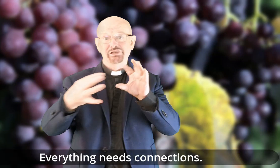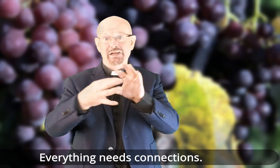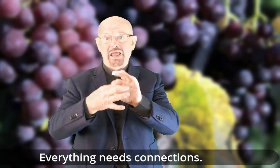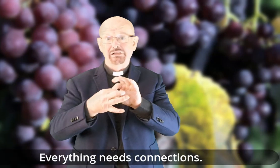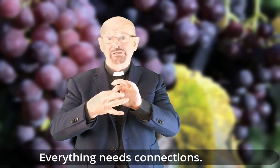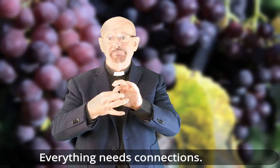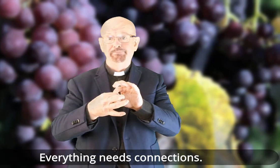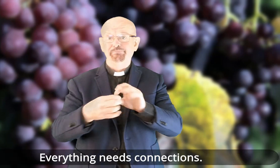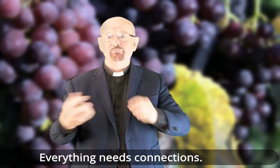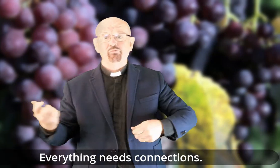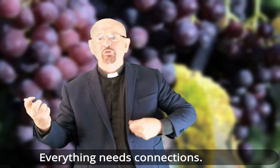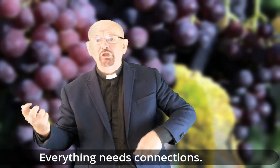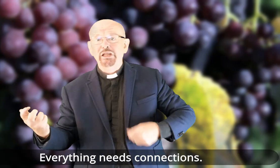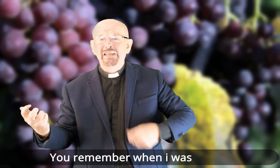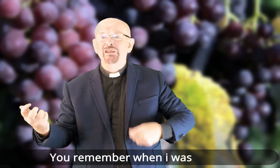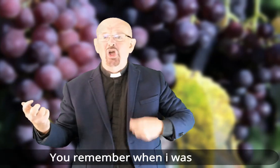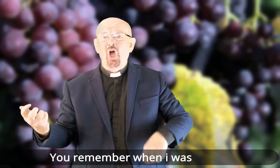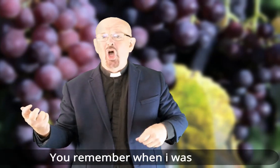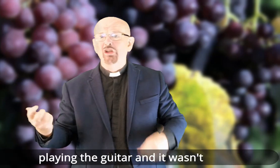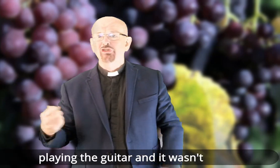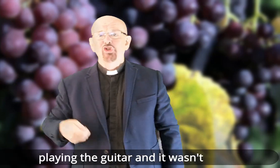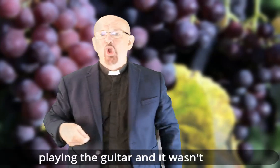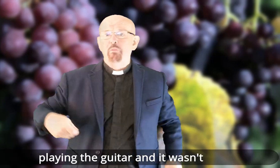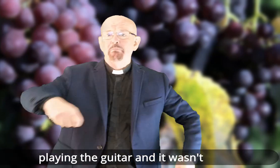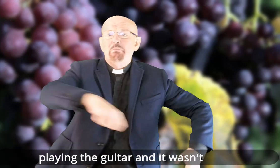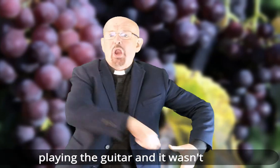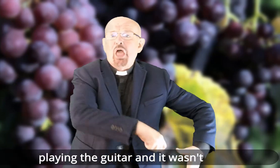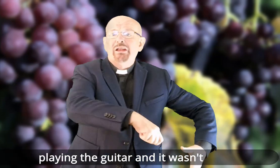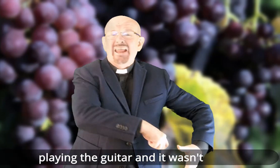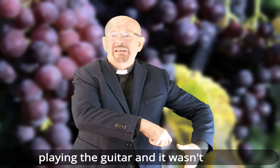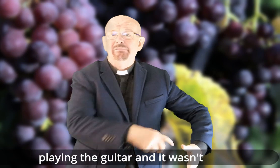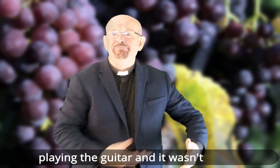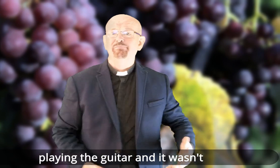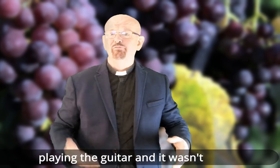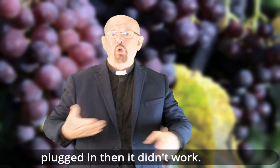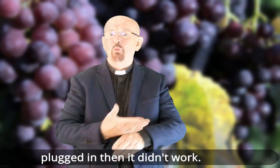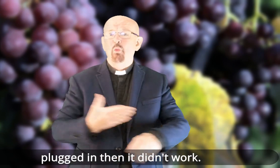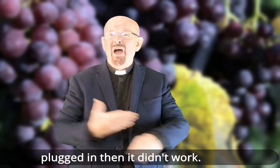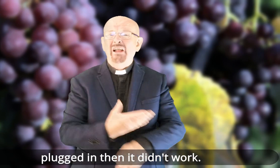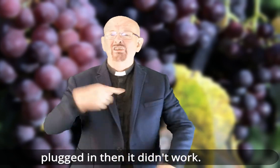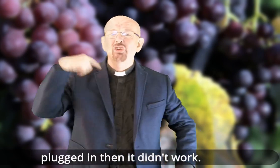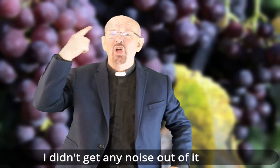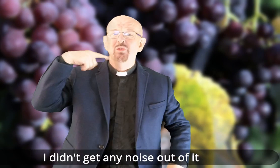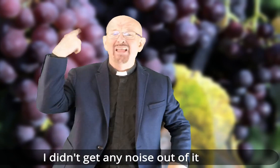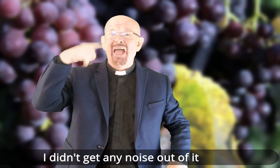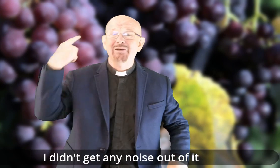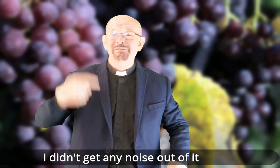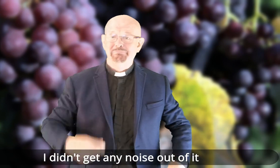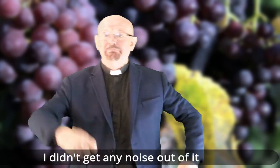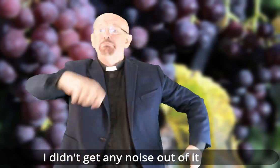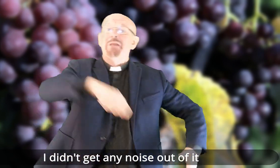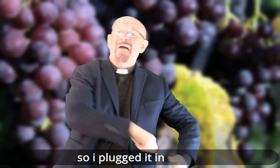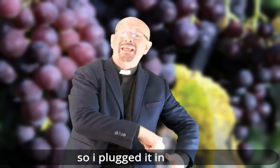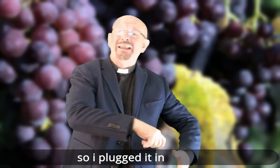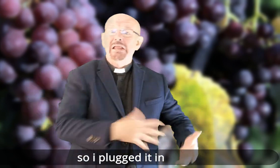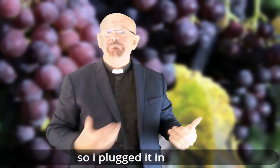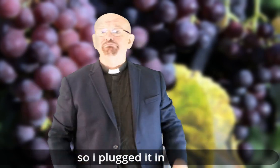Everyone needs connections. Remember when I was playing the guitar and it wasn't plugged in? It didn't work. I didn't get any noise out of it. So I plugged it in